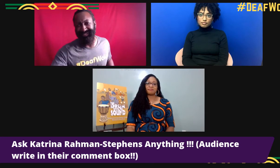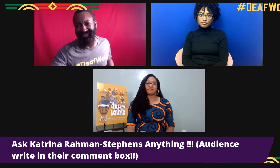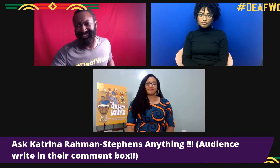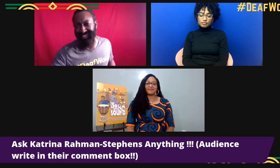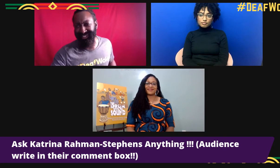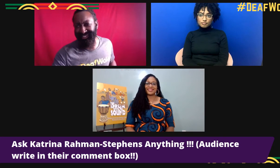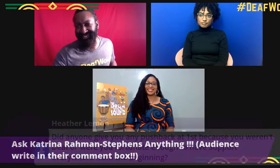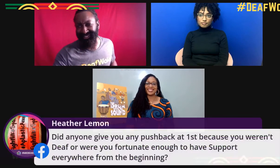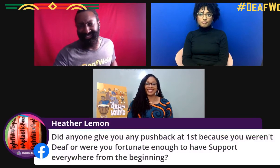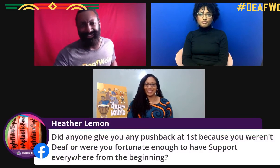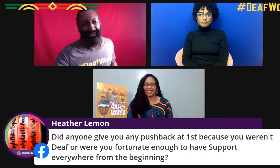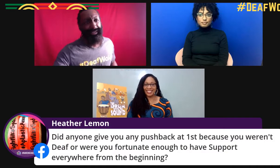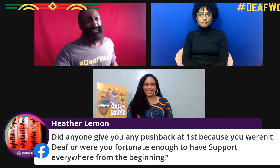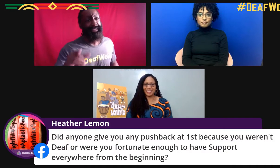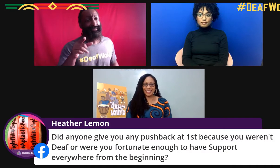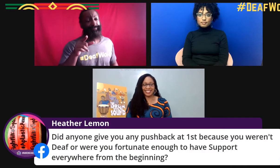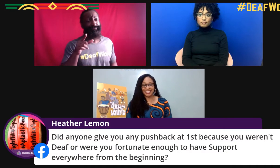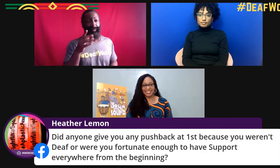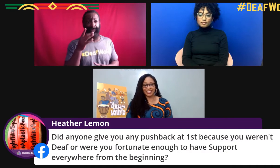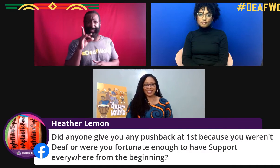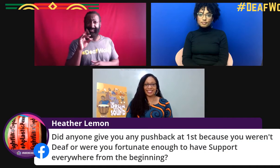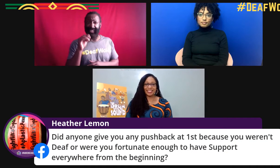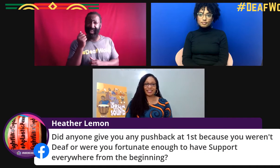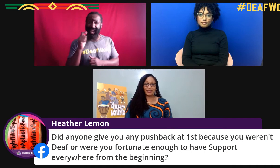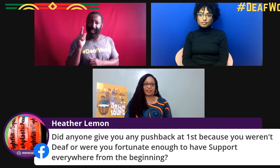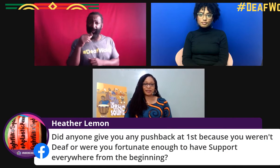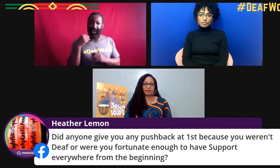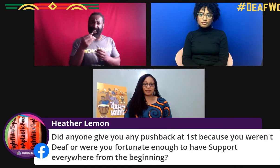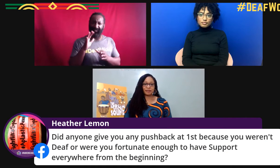and that's what's important: communication.